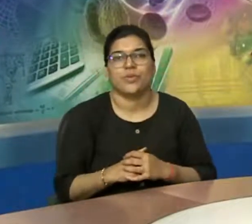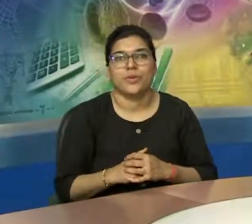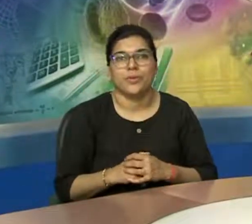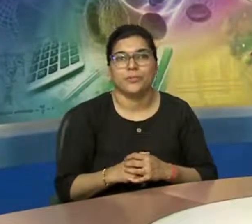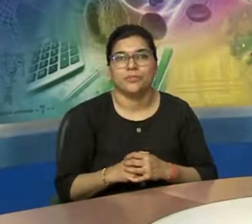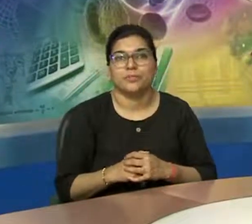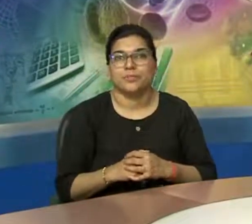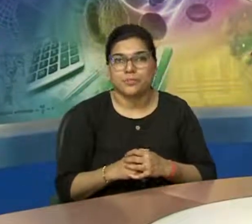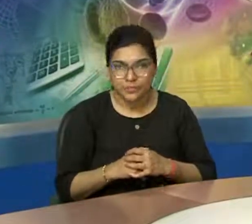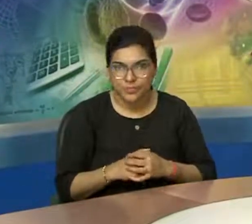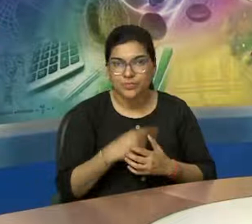organisms